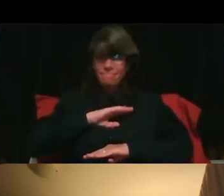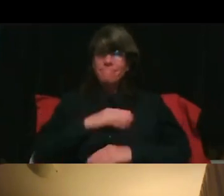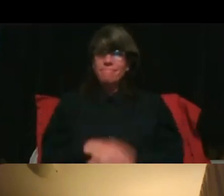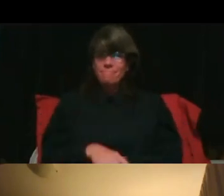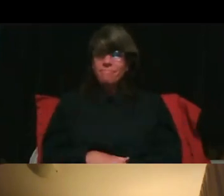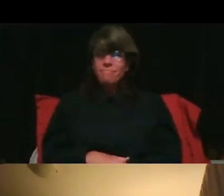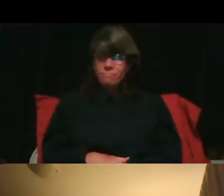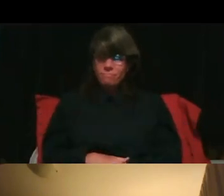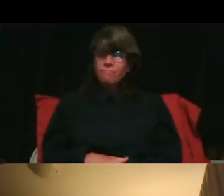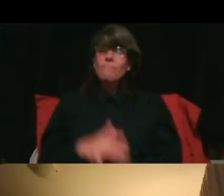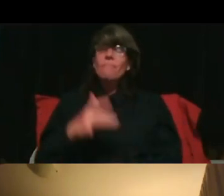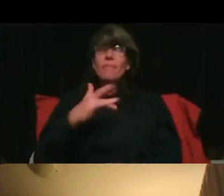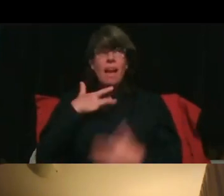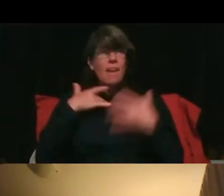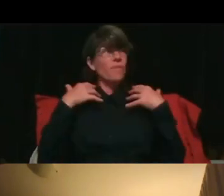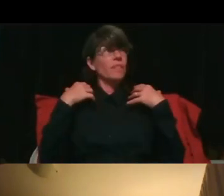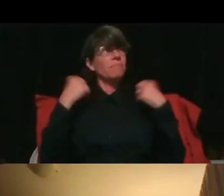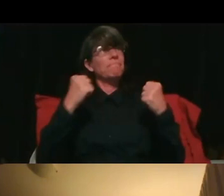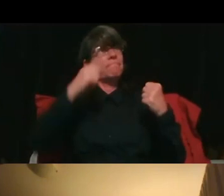I feel the medicines all around me.